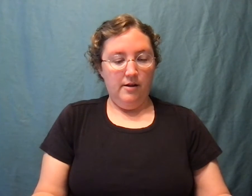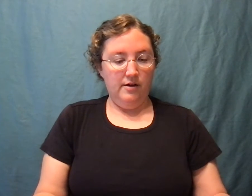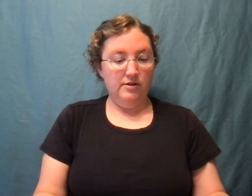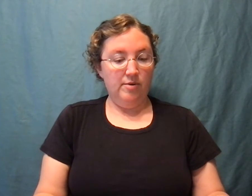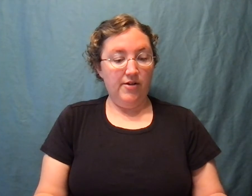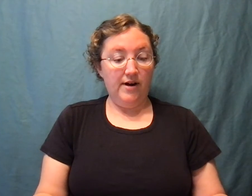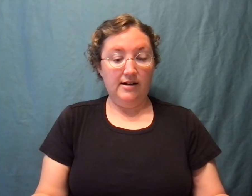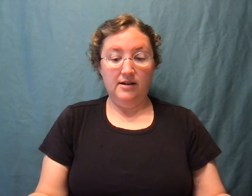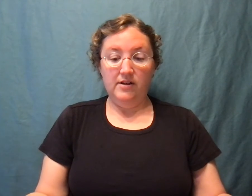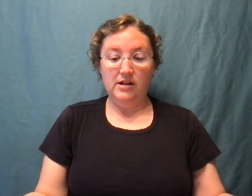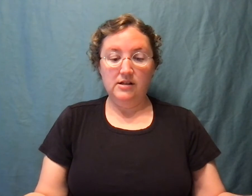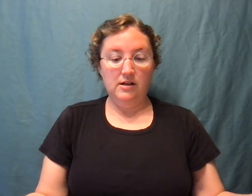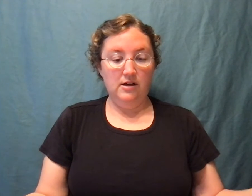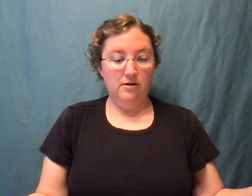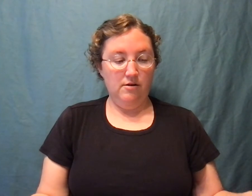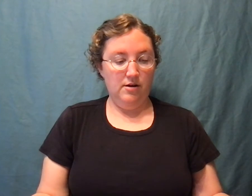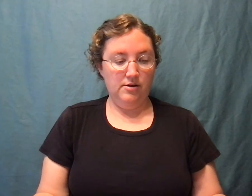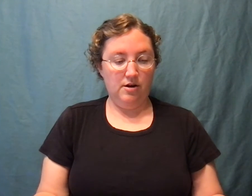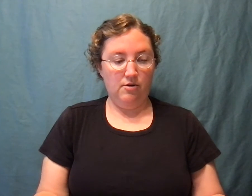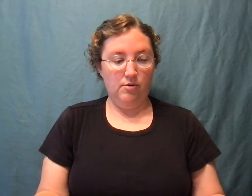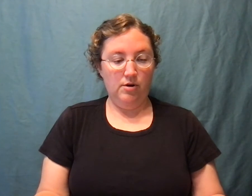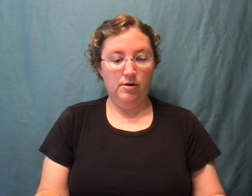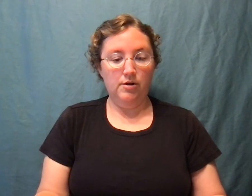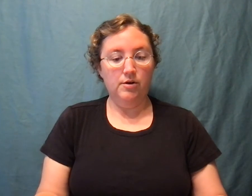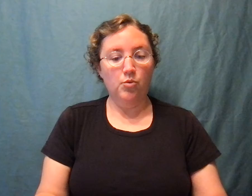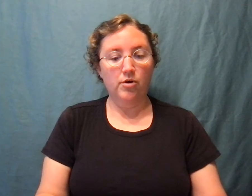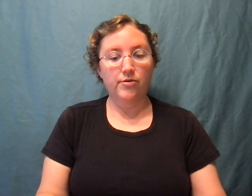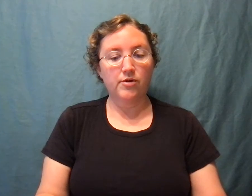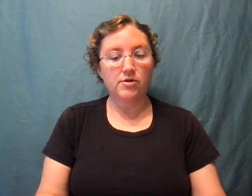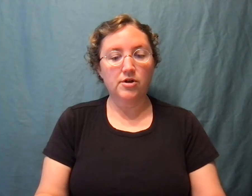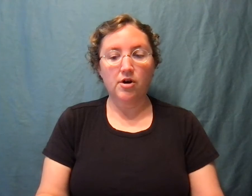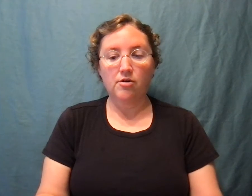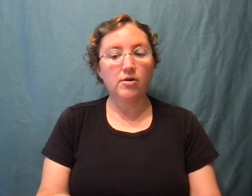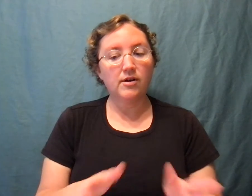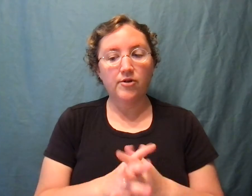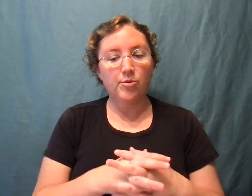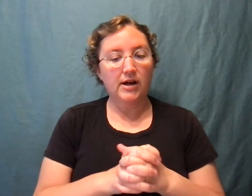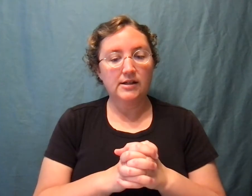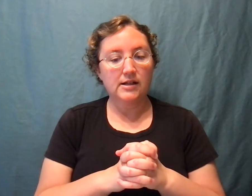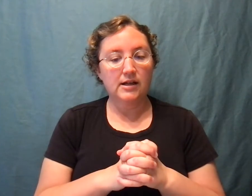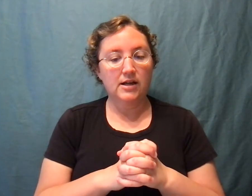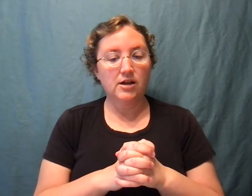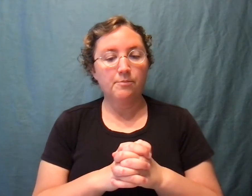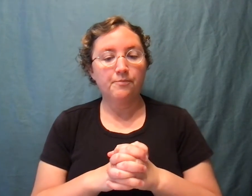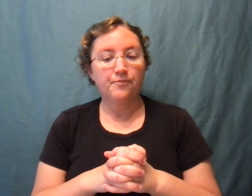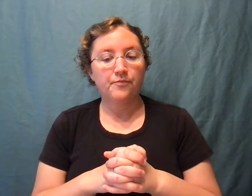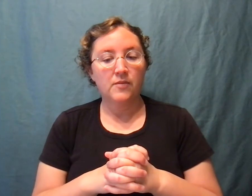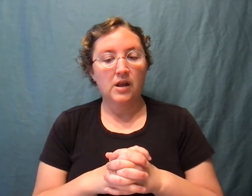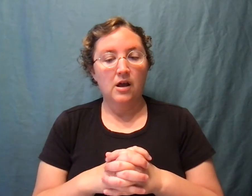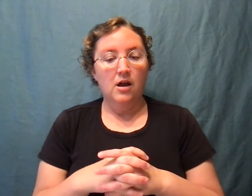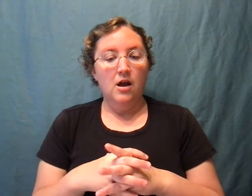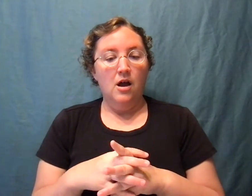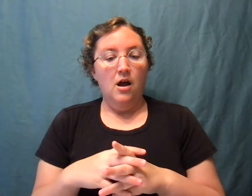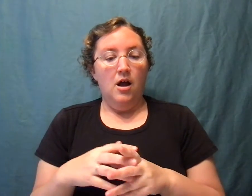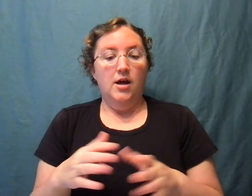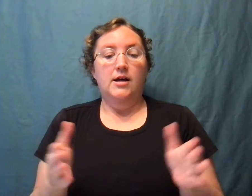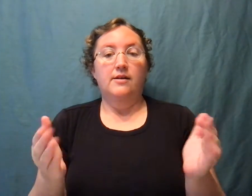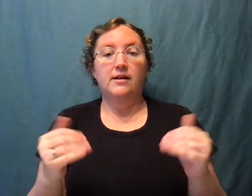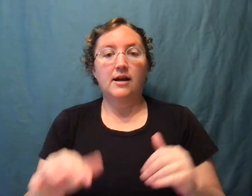There's some other activities in here, so you can work through those on your own if you're practicing to catch up. The